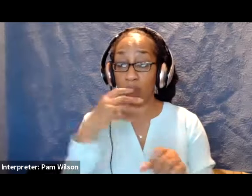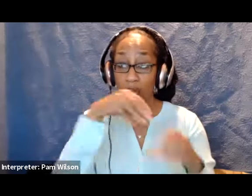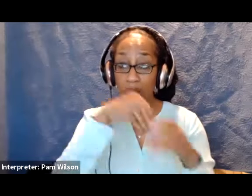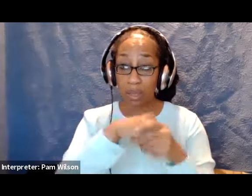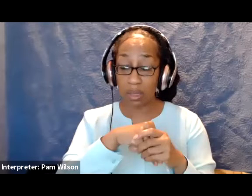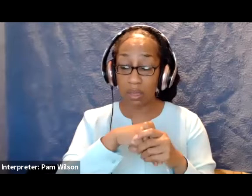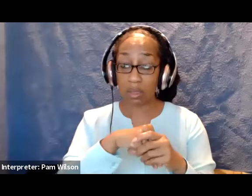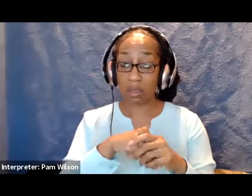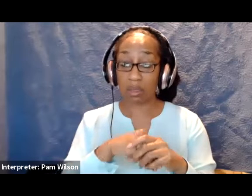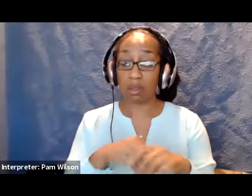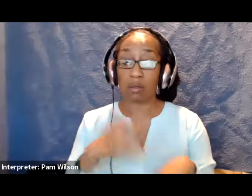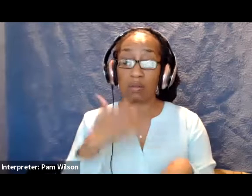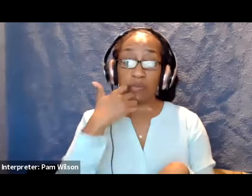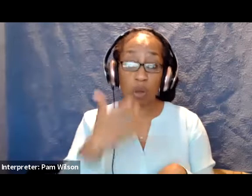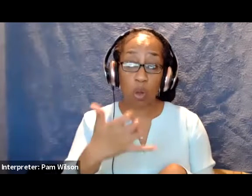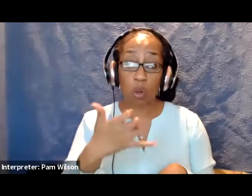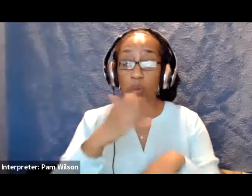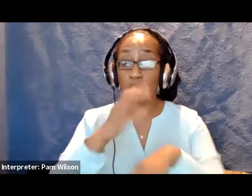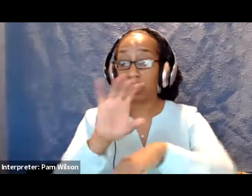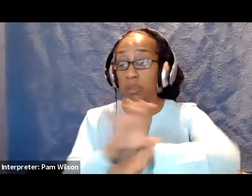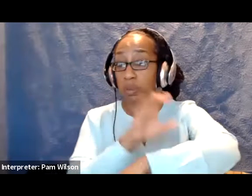telephone, computer,